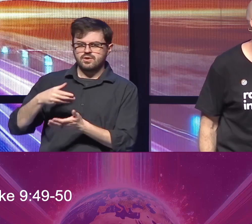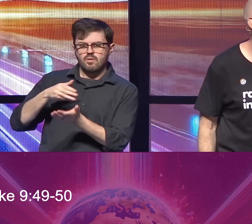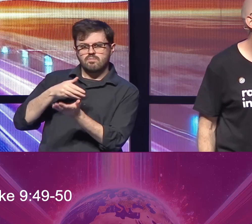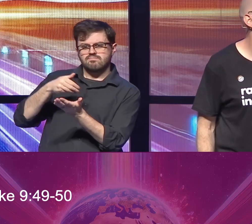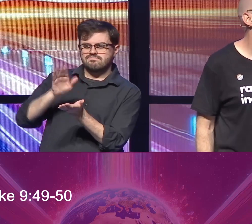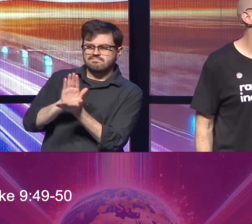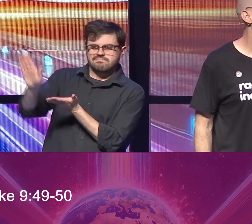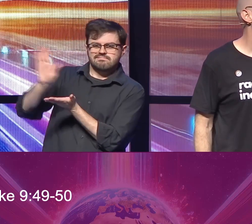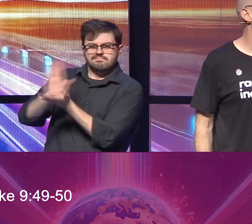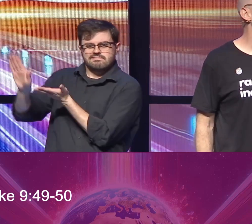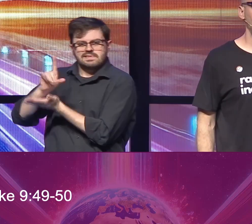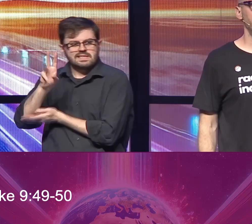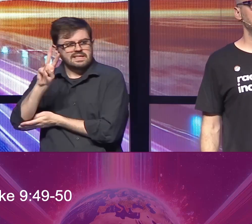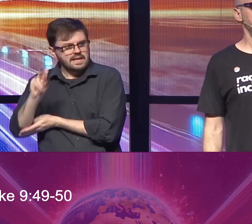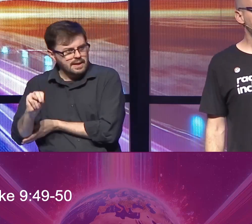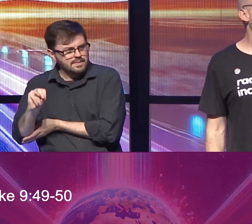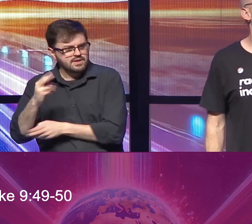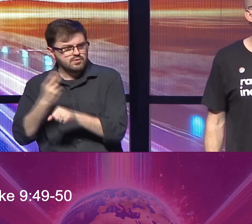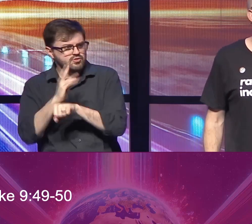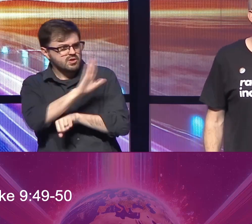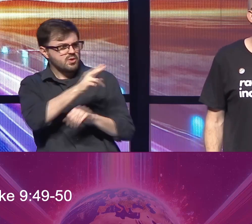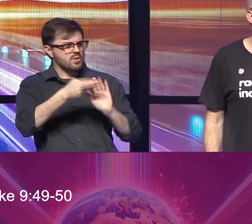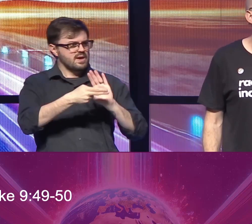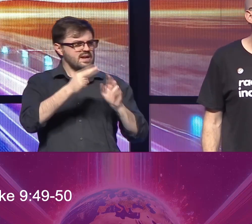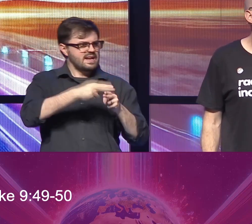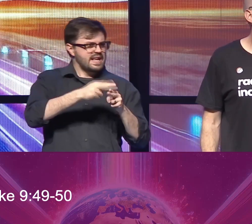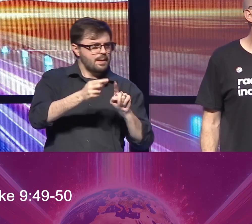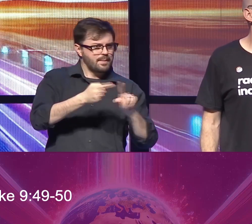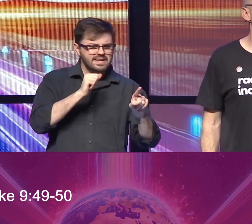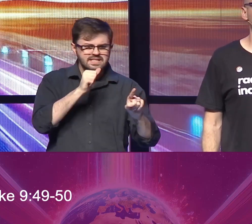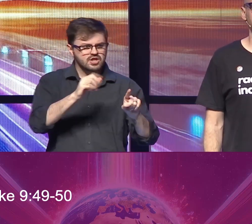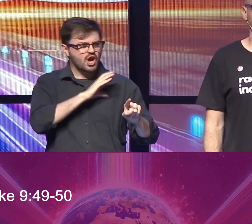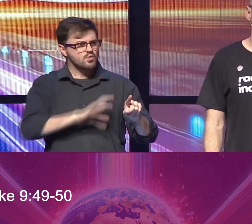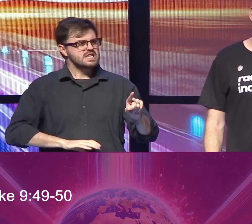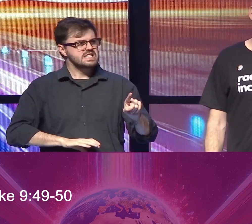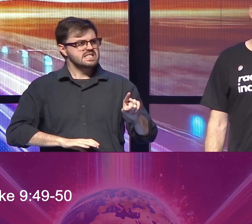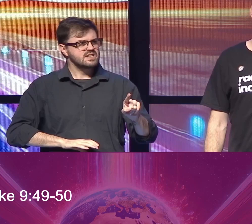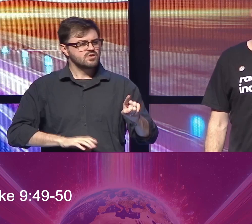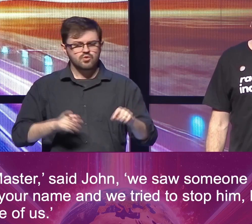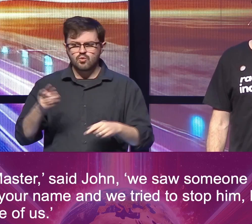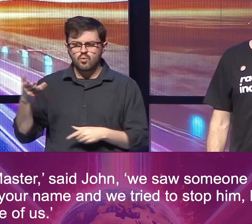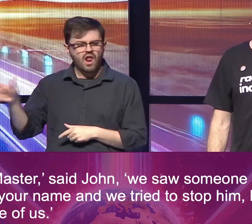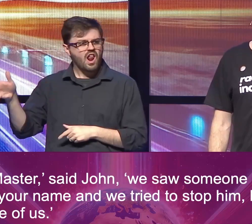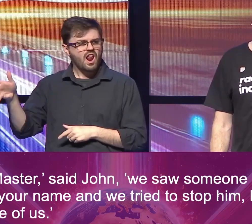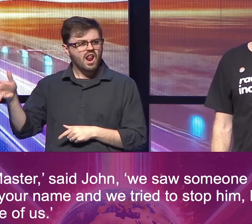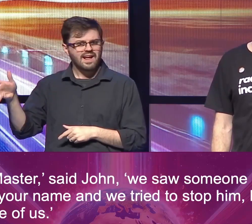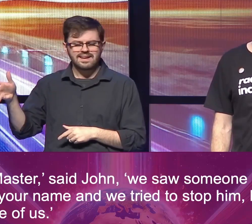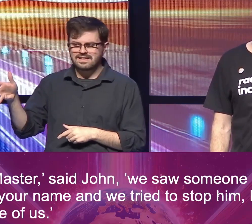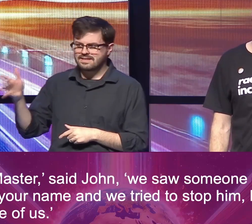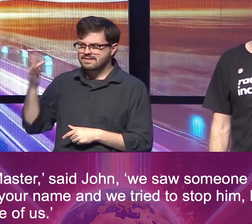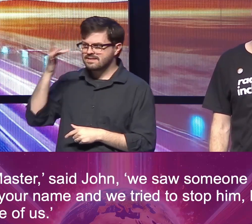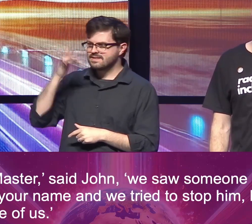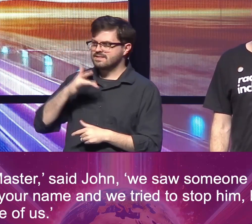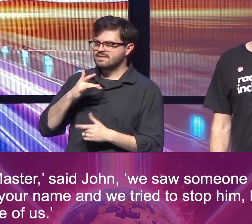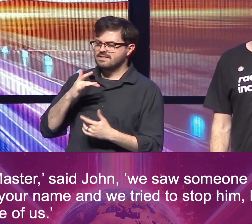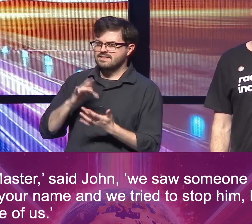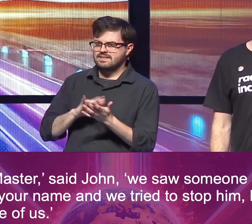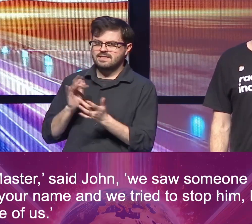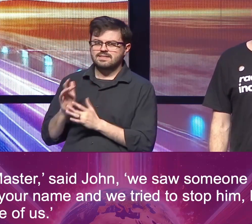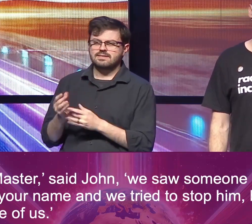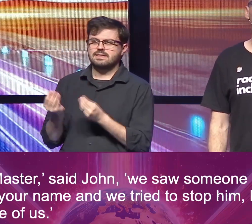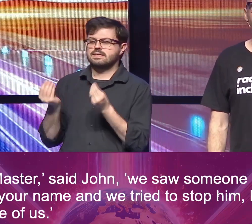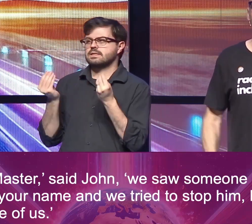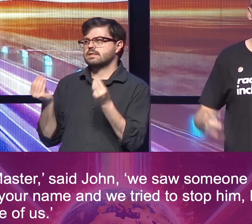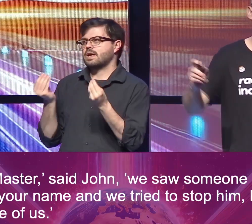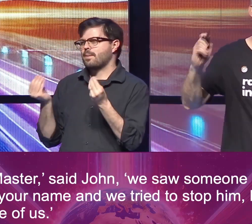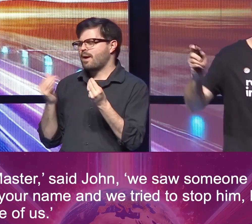us. We told him to stop. And Jesus is like, oh my gosh, what is